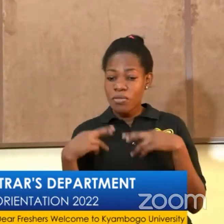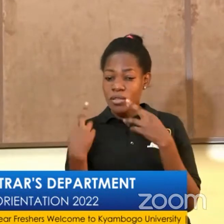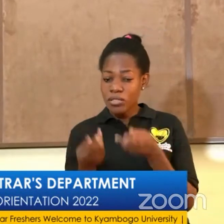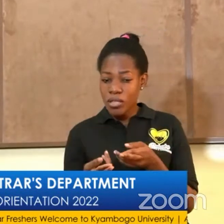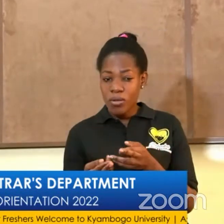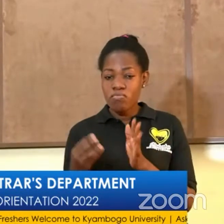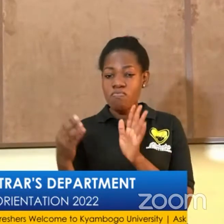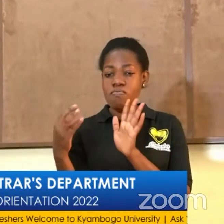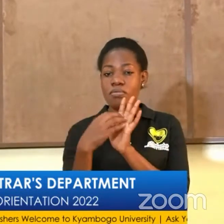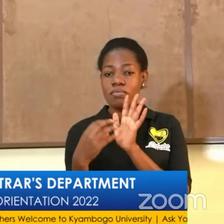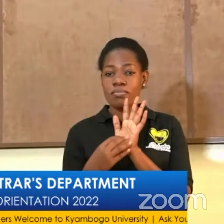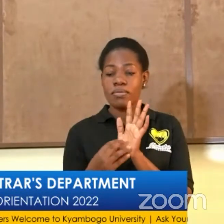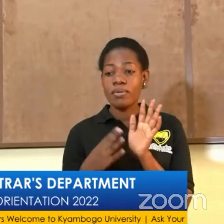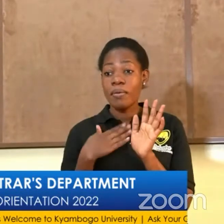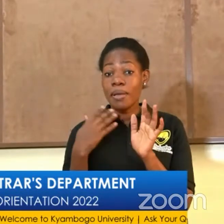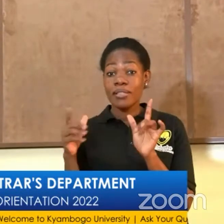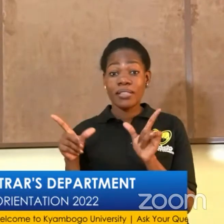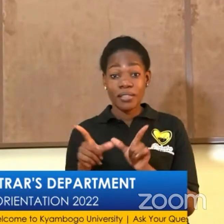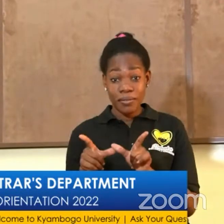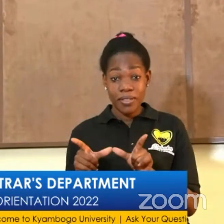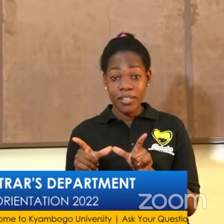university certificate?